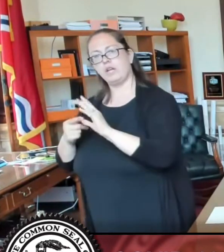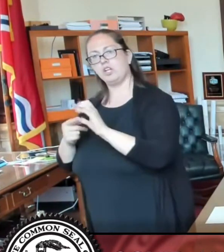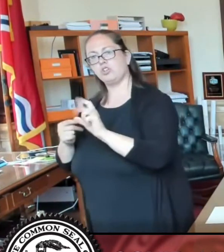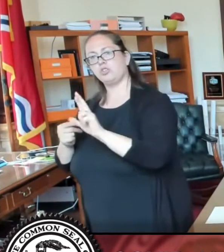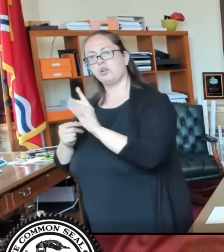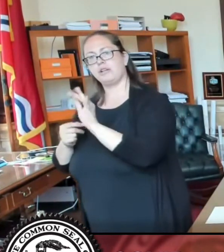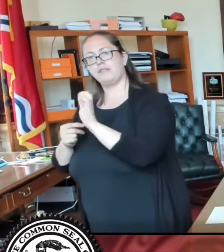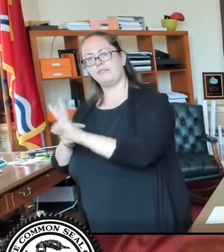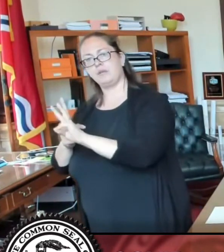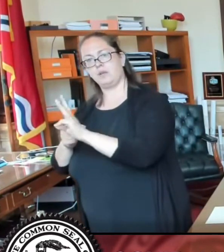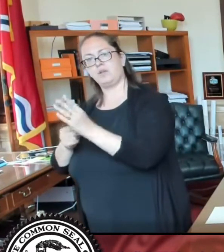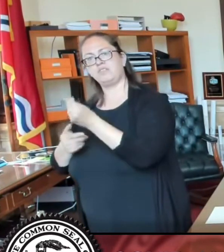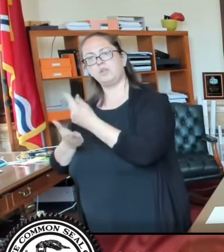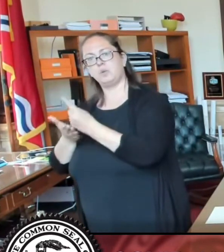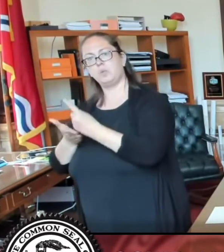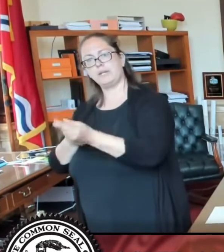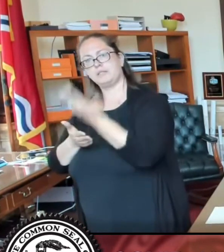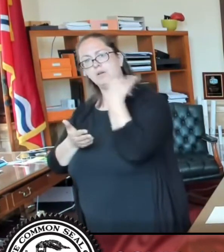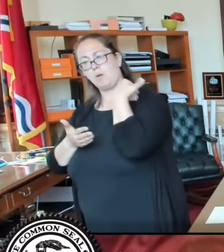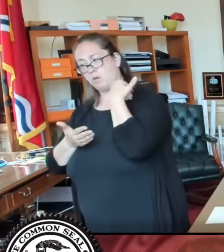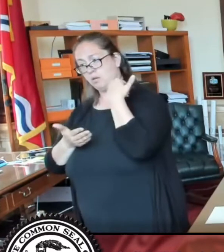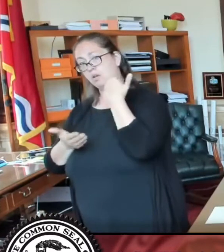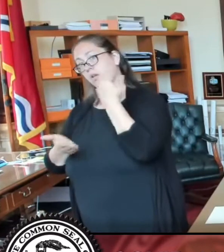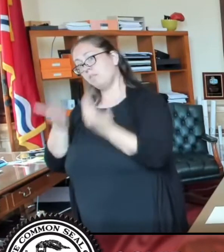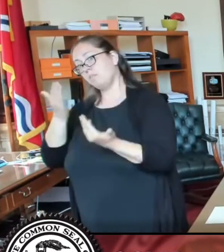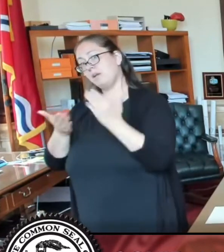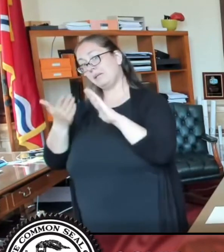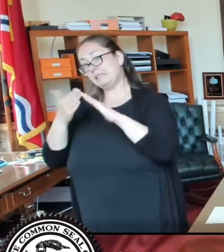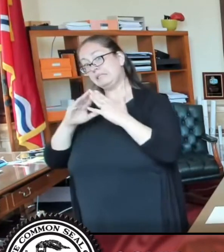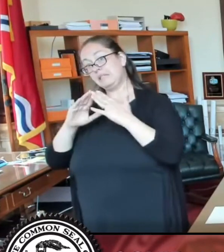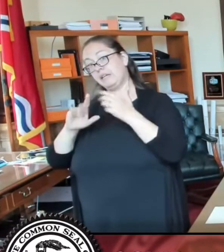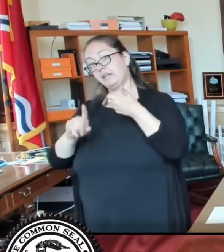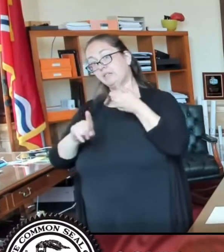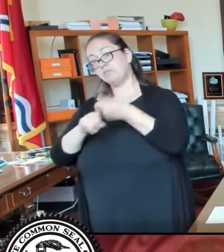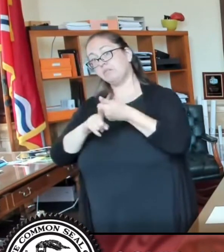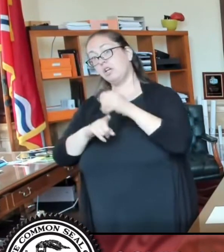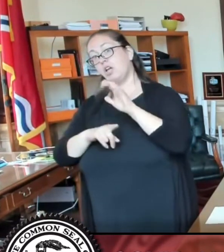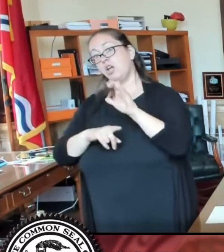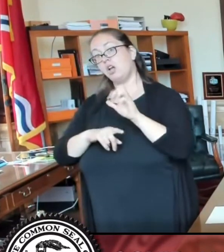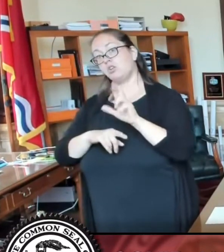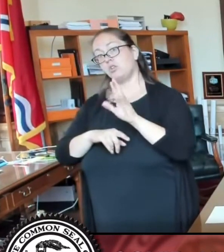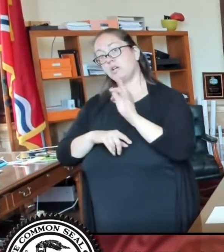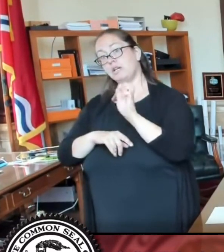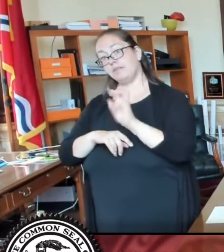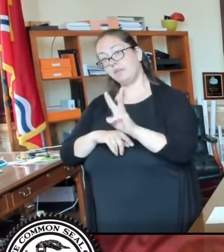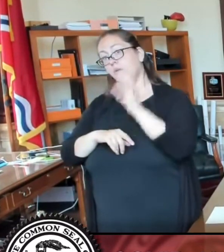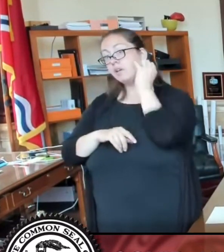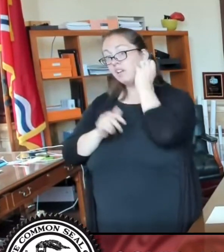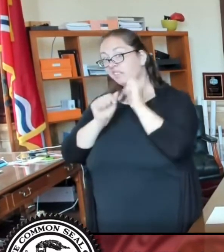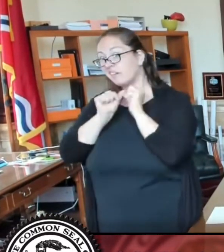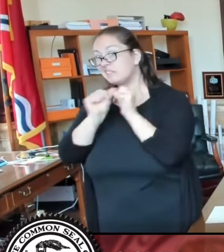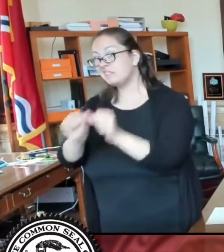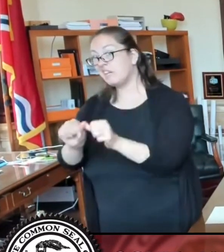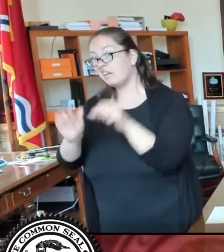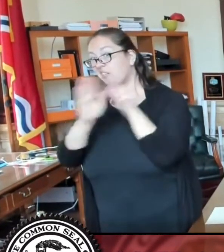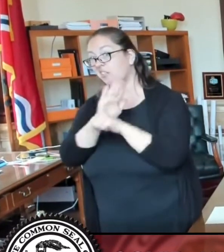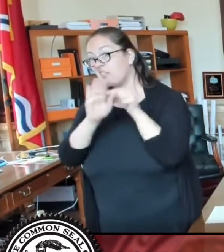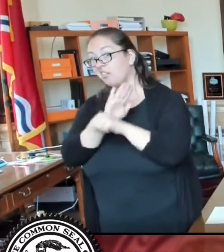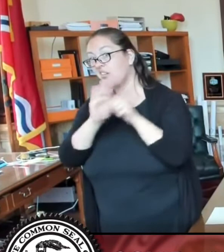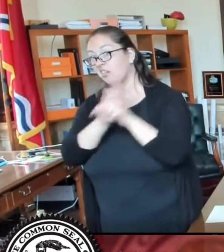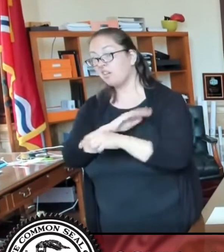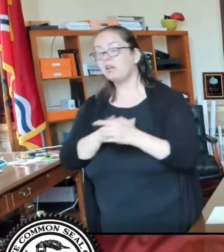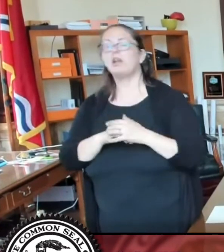weeks ago, and if it would be feasible to put the city under a curfew if we continue to see more homicides. So the curfew went